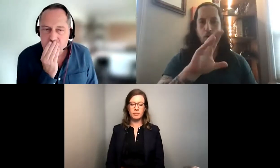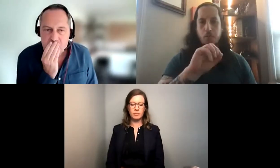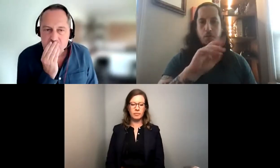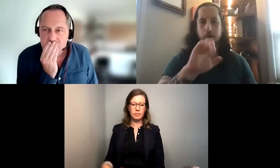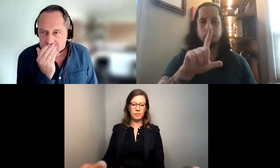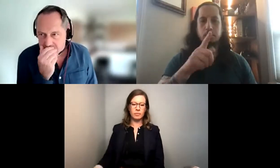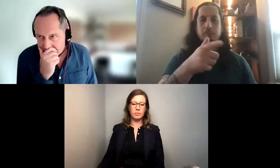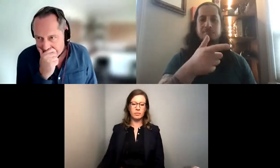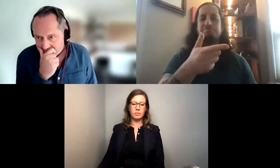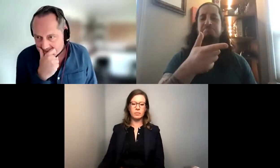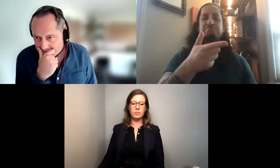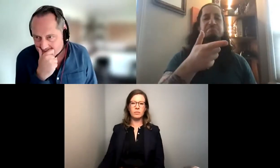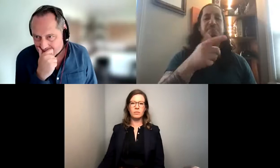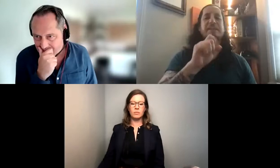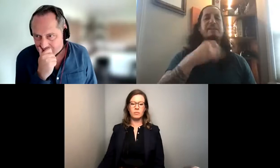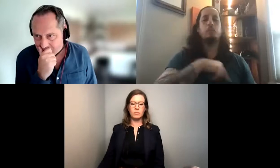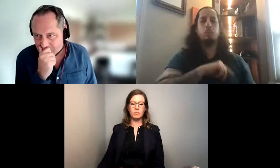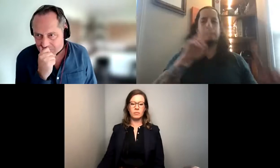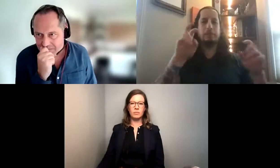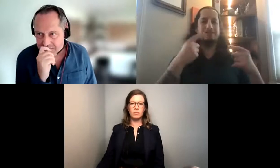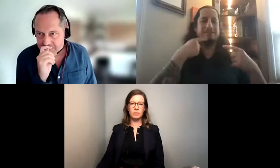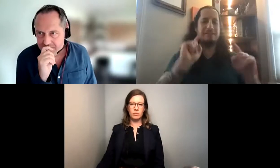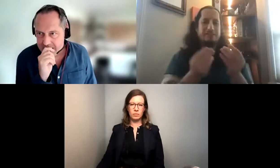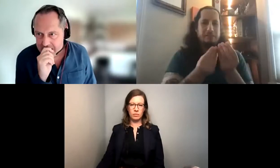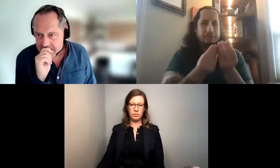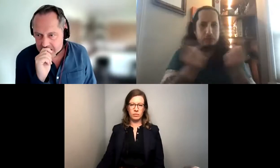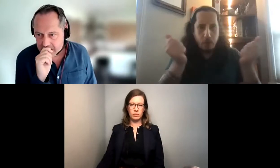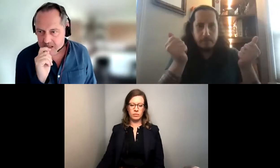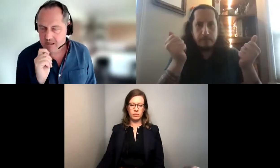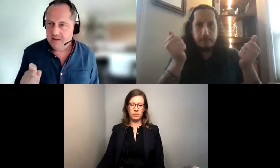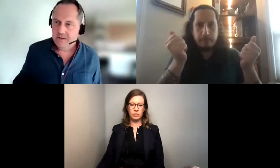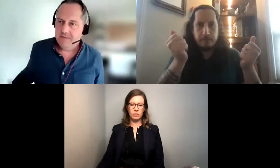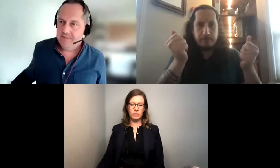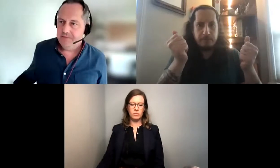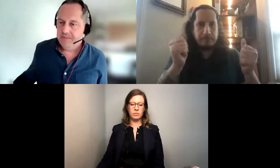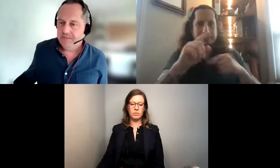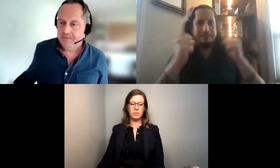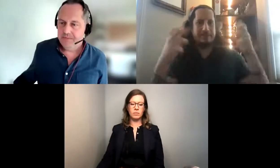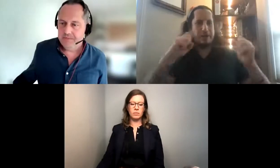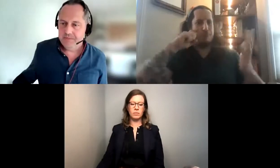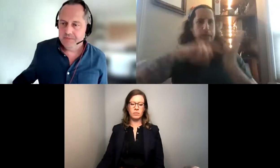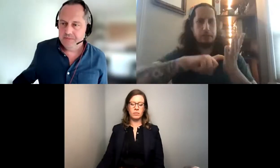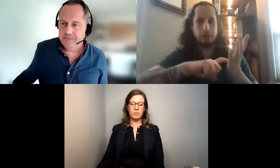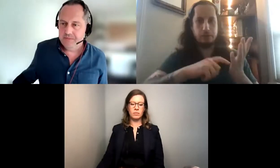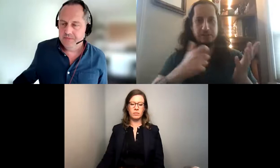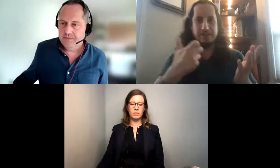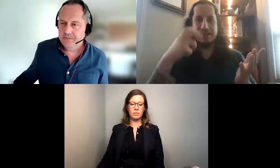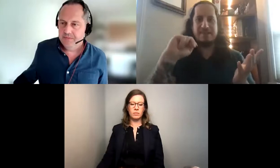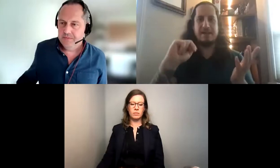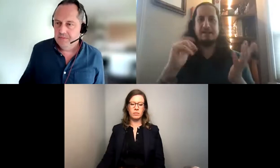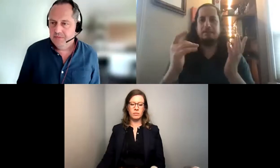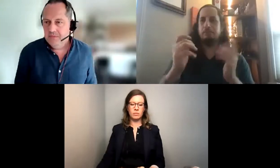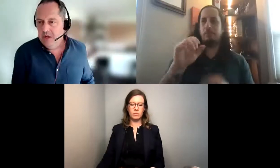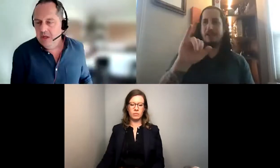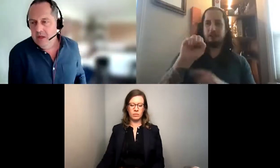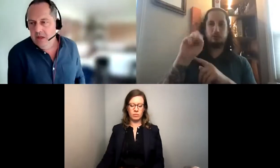Another question from Carl. So if we've